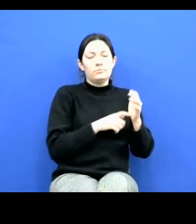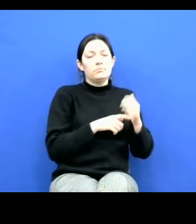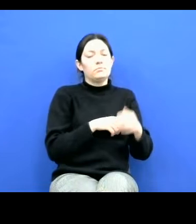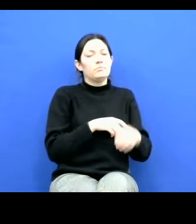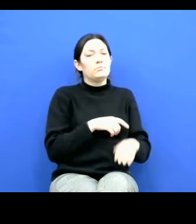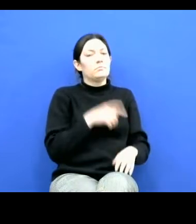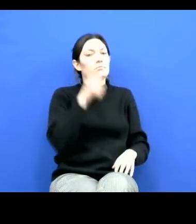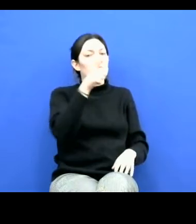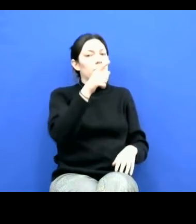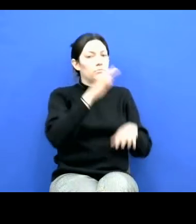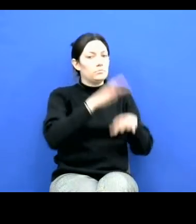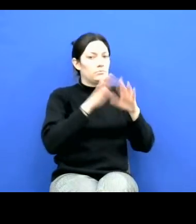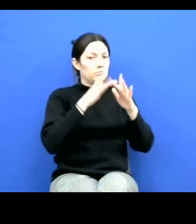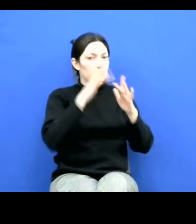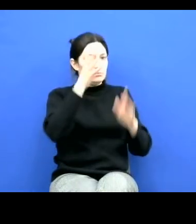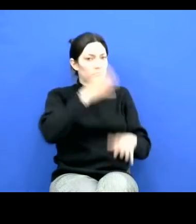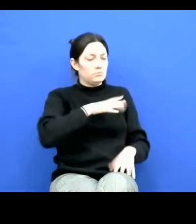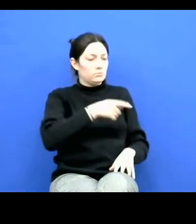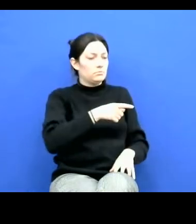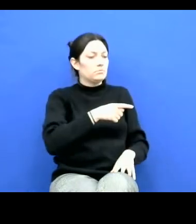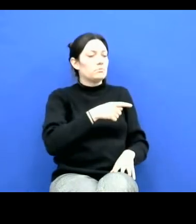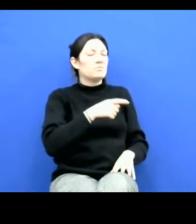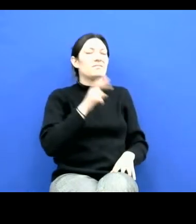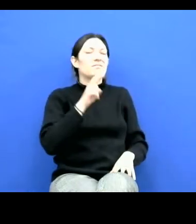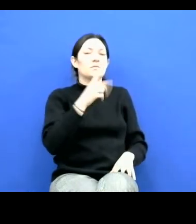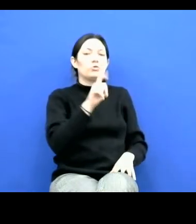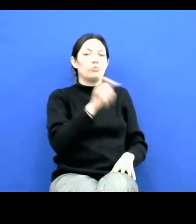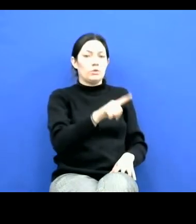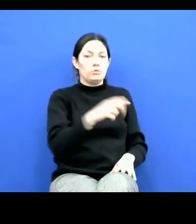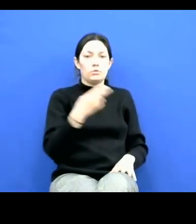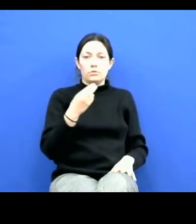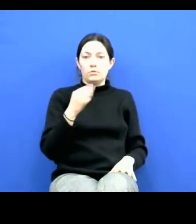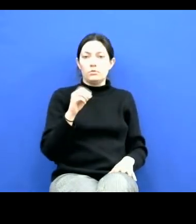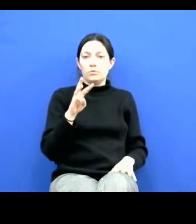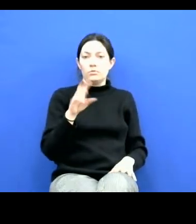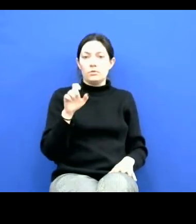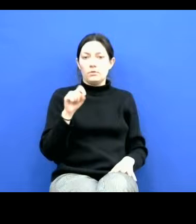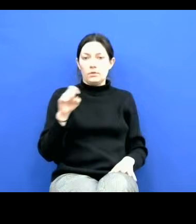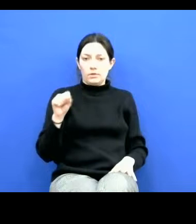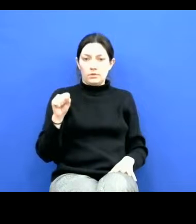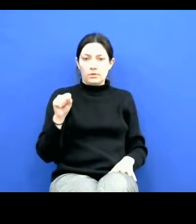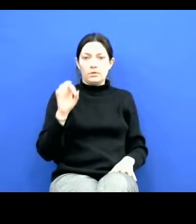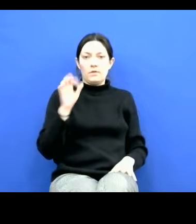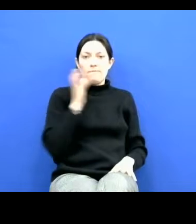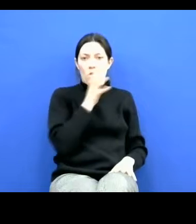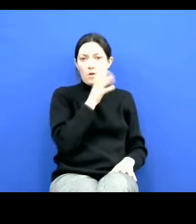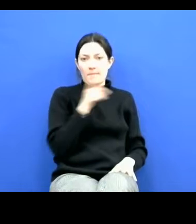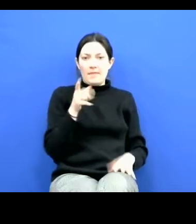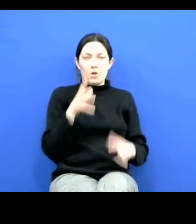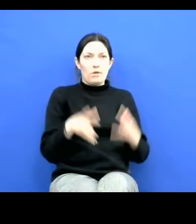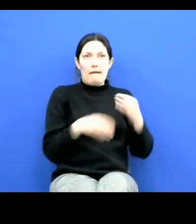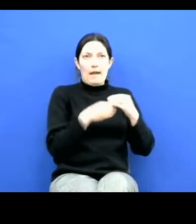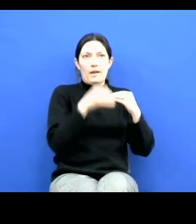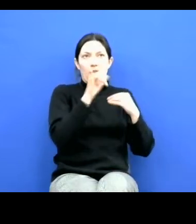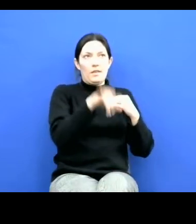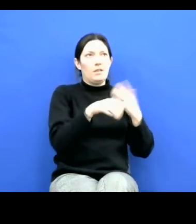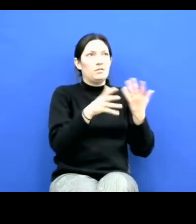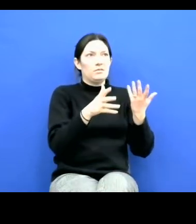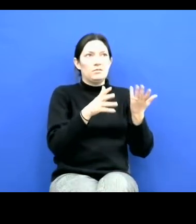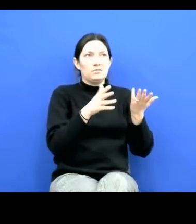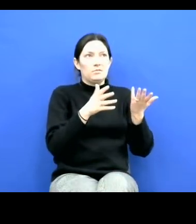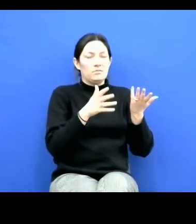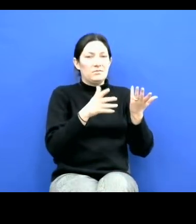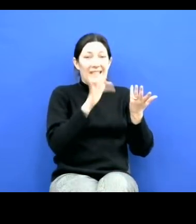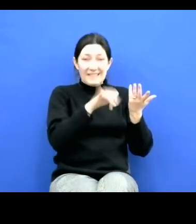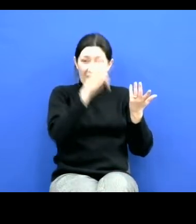the Hollitz farm that they're putting in this I don't know what you call it. Is that